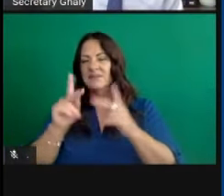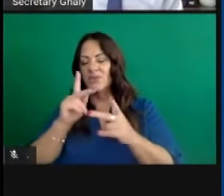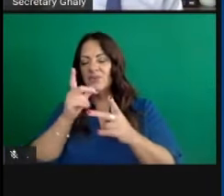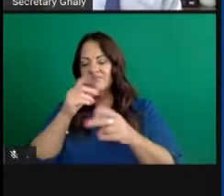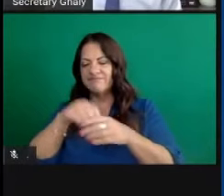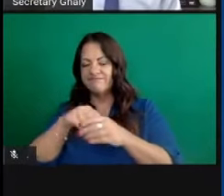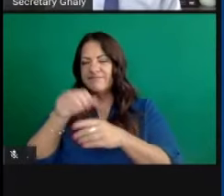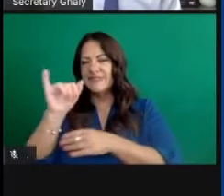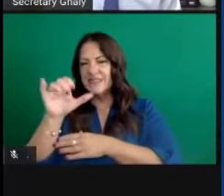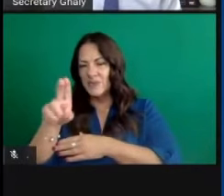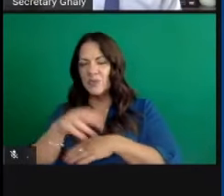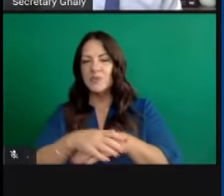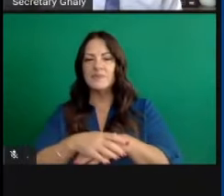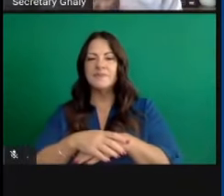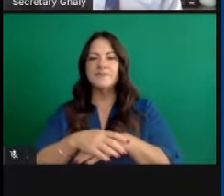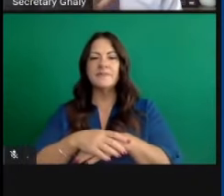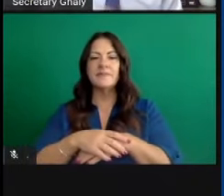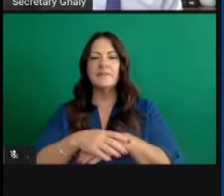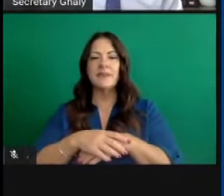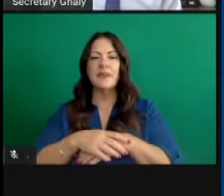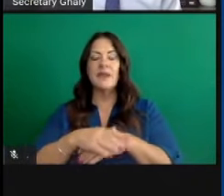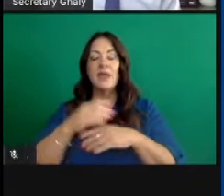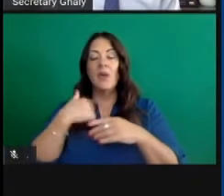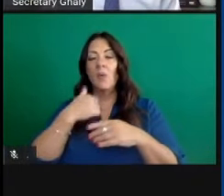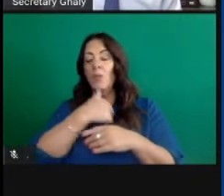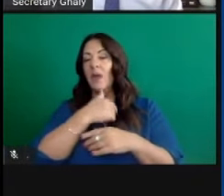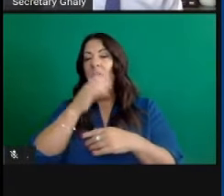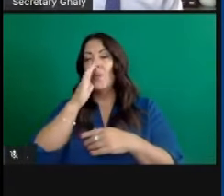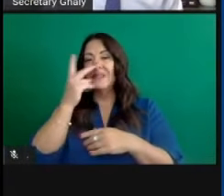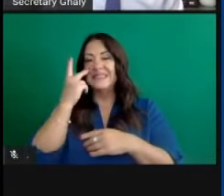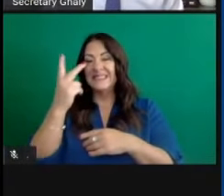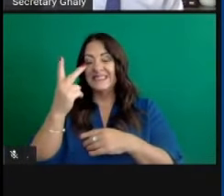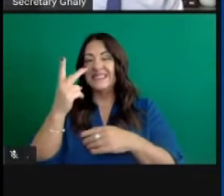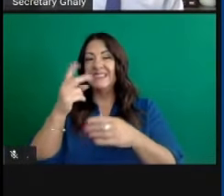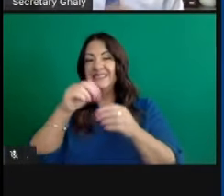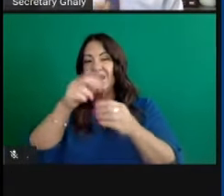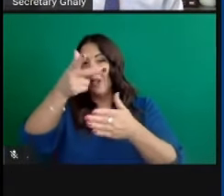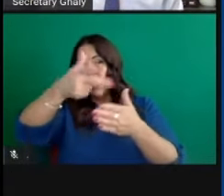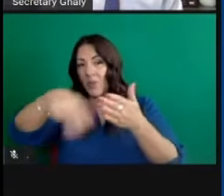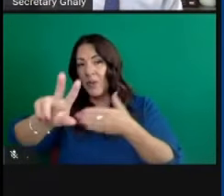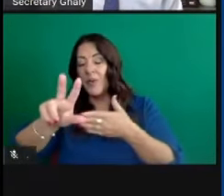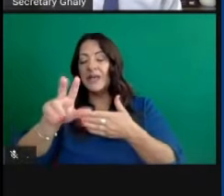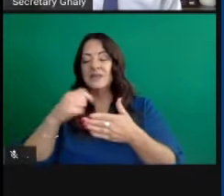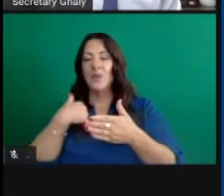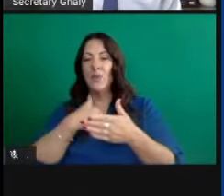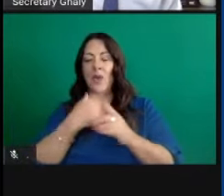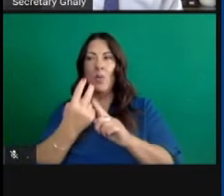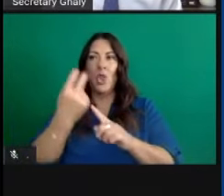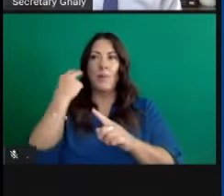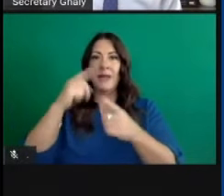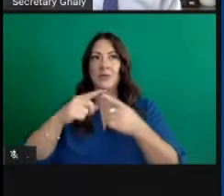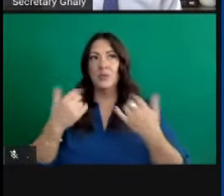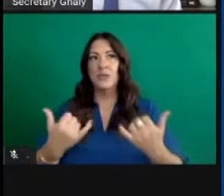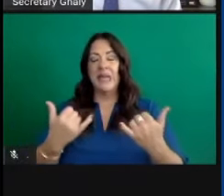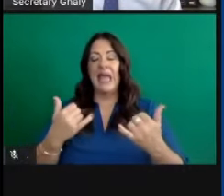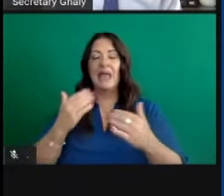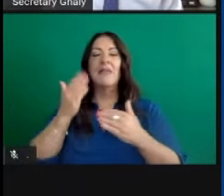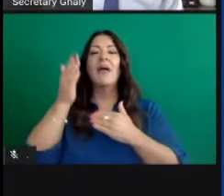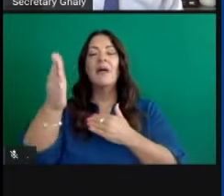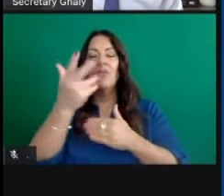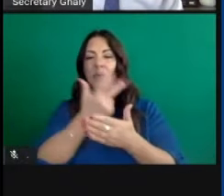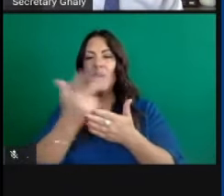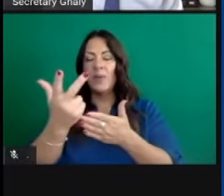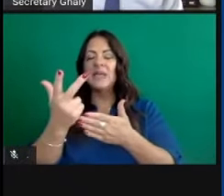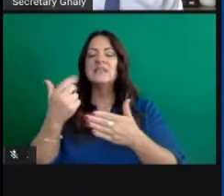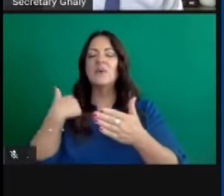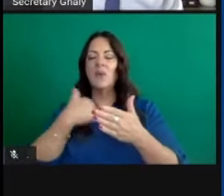roughly 3.5 weeks later, we'll see that manifest in hospital increases. So these are not surprising. Our hospital system,